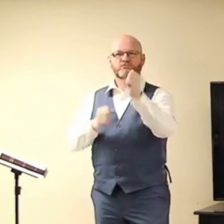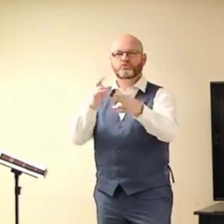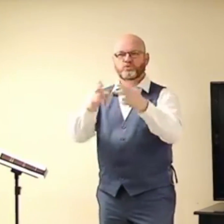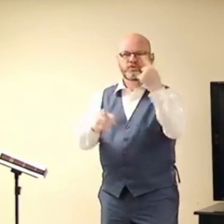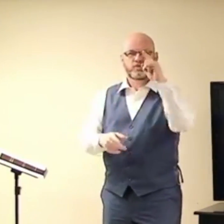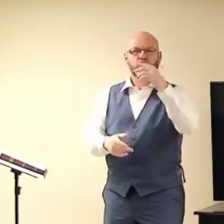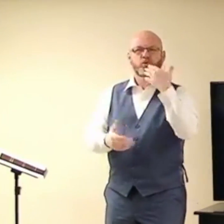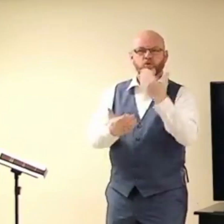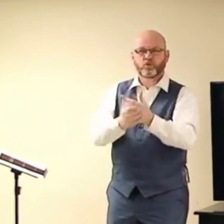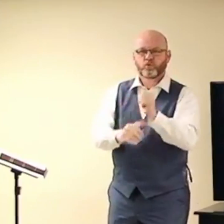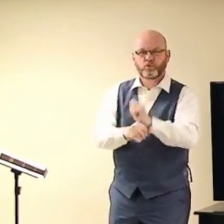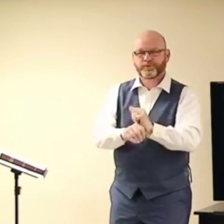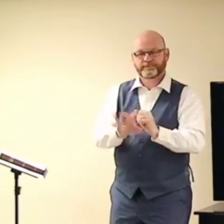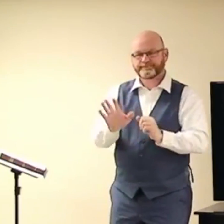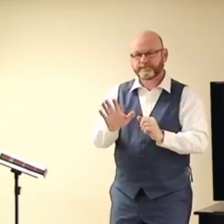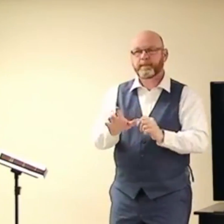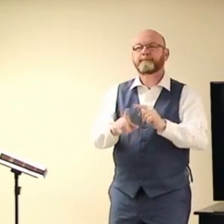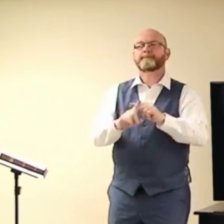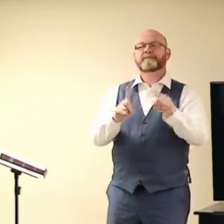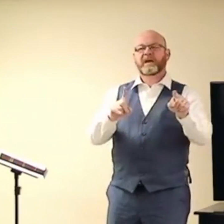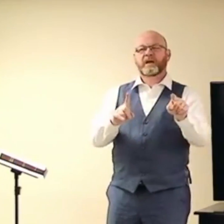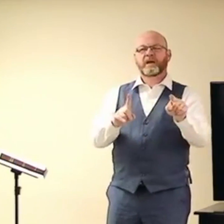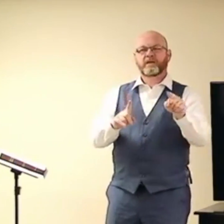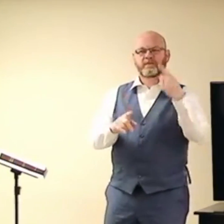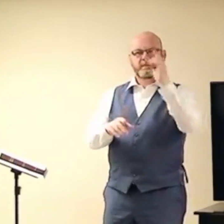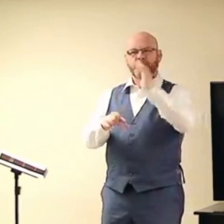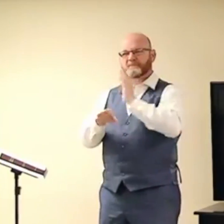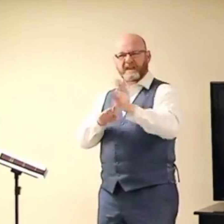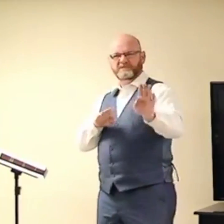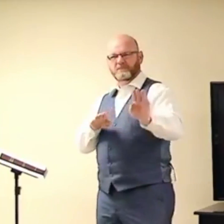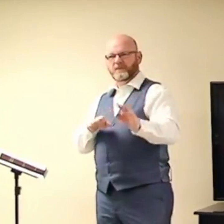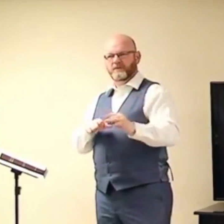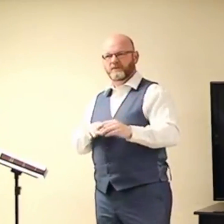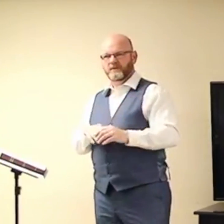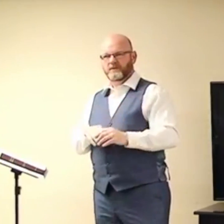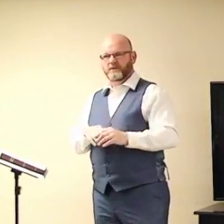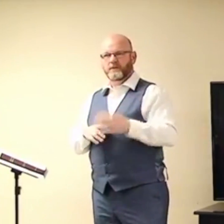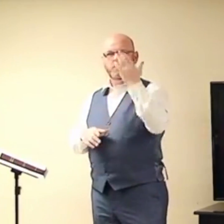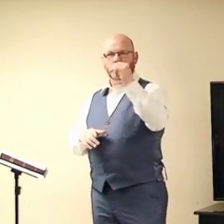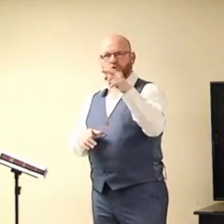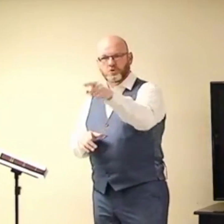And the Jewish people said, we are not stoning you for any good work, they replied, but for blasphemy.